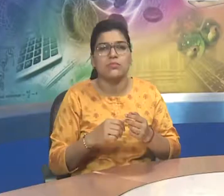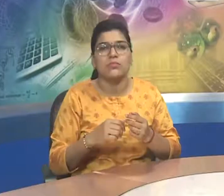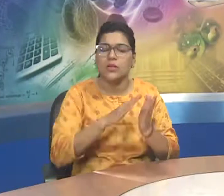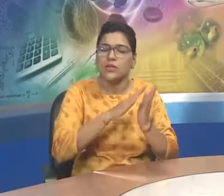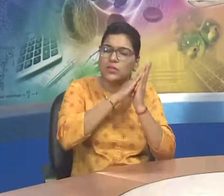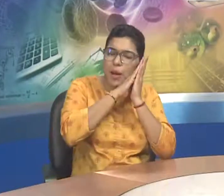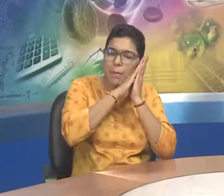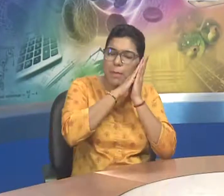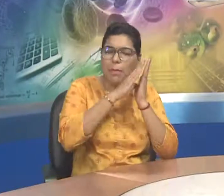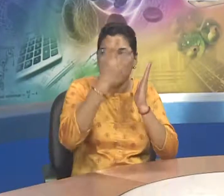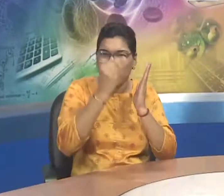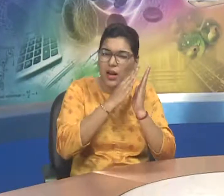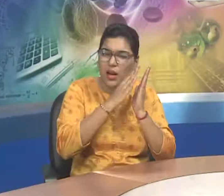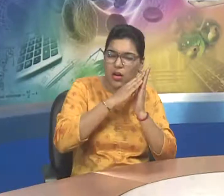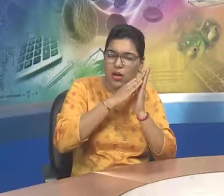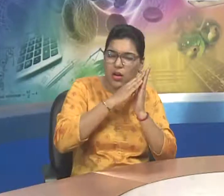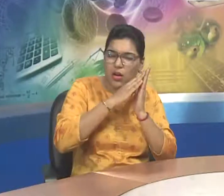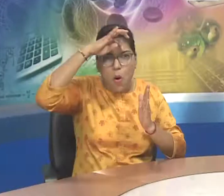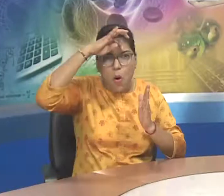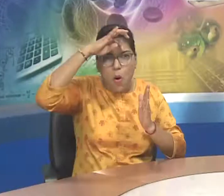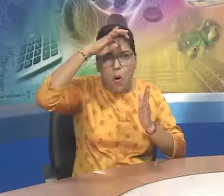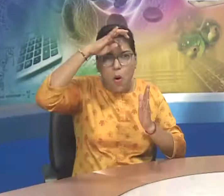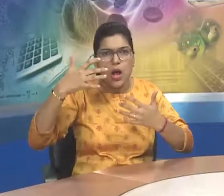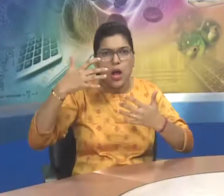our body.